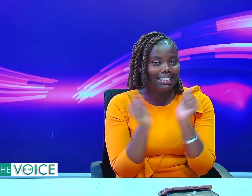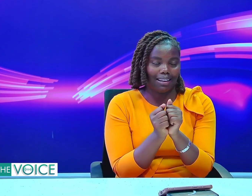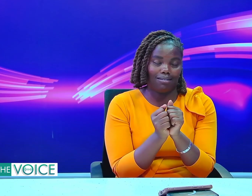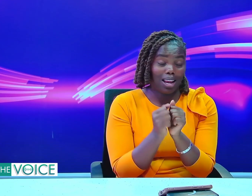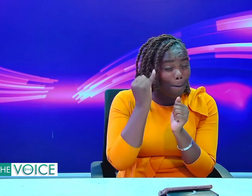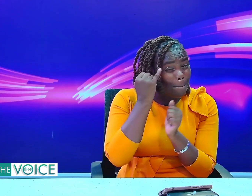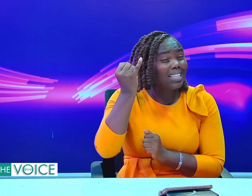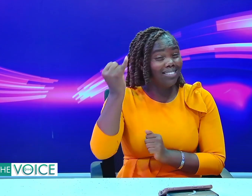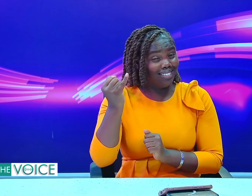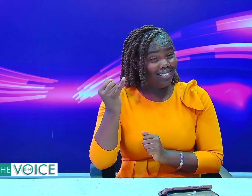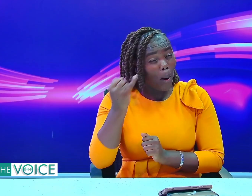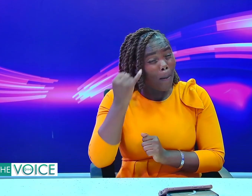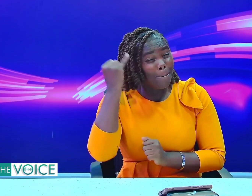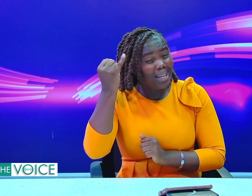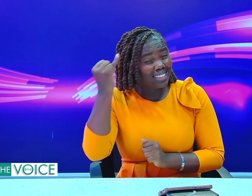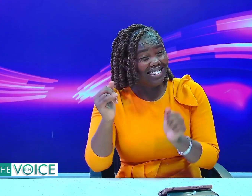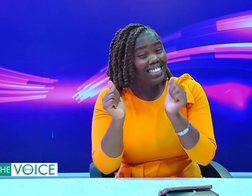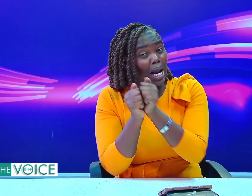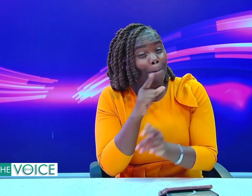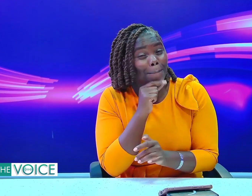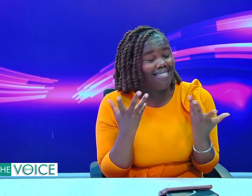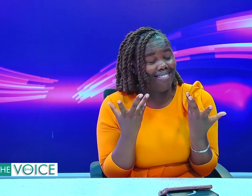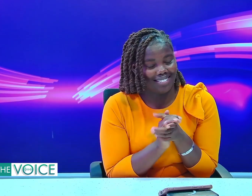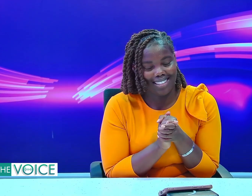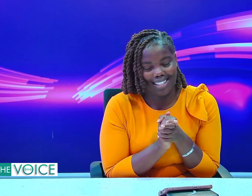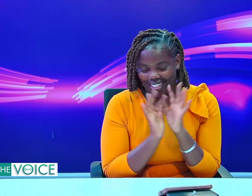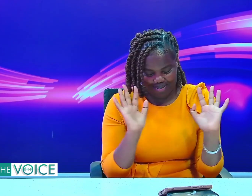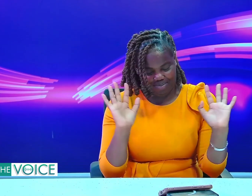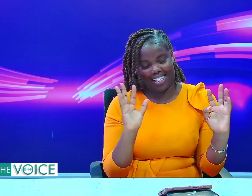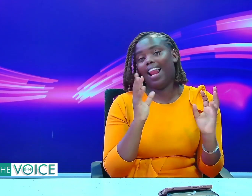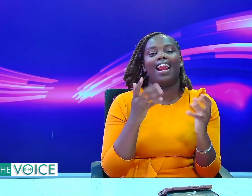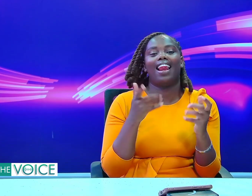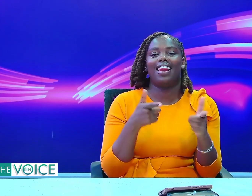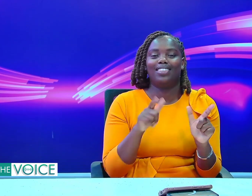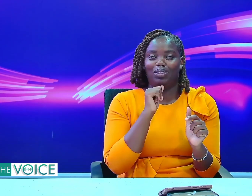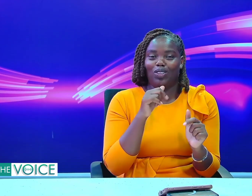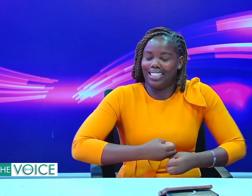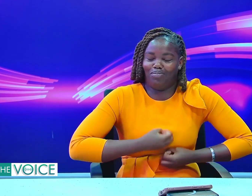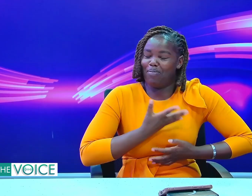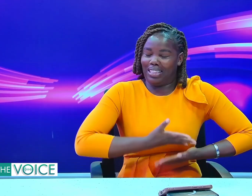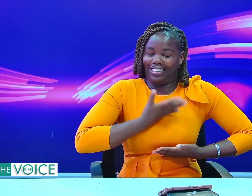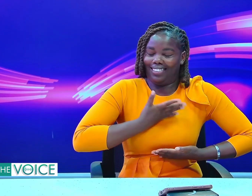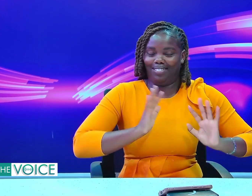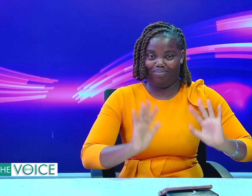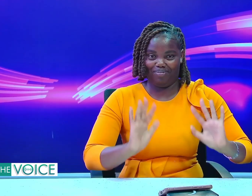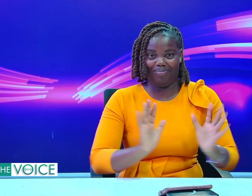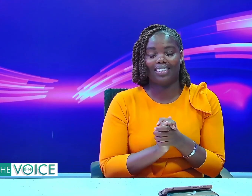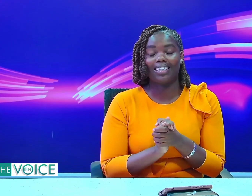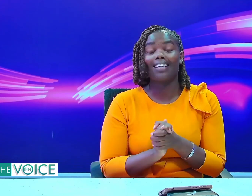about 10 boys. Imagine that, 10 boys, 10 men, not even boys.